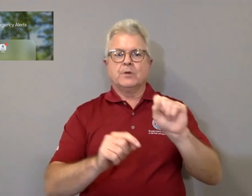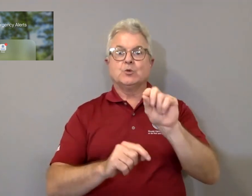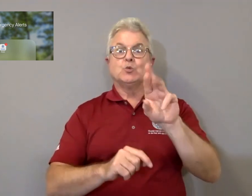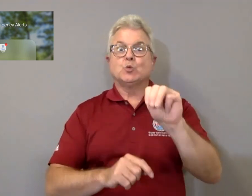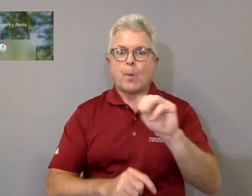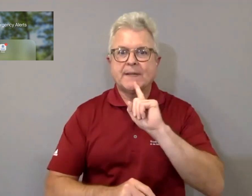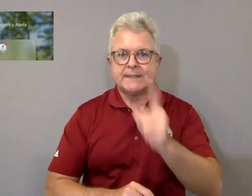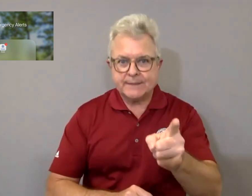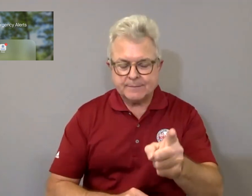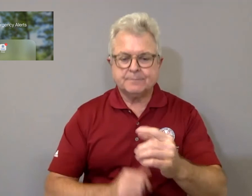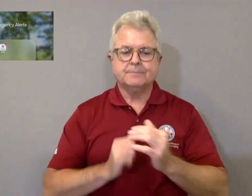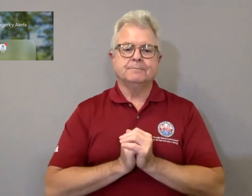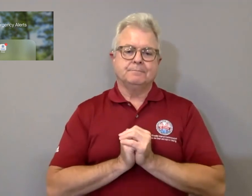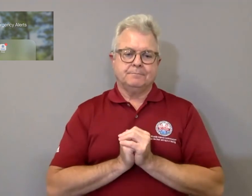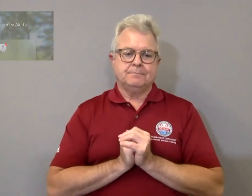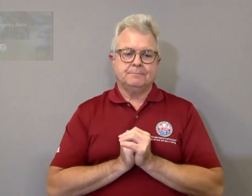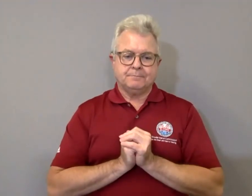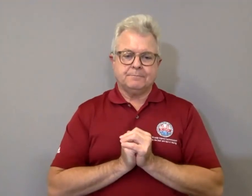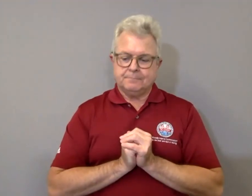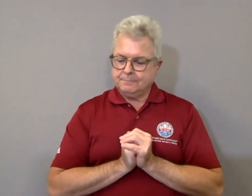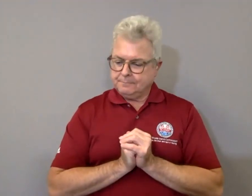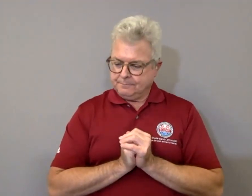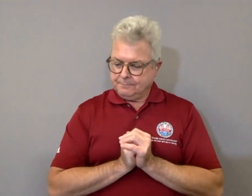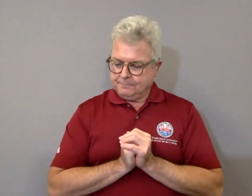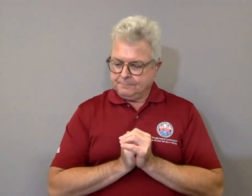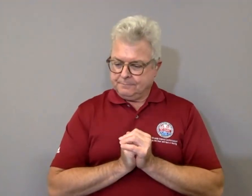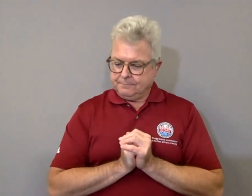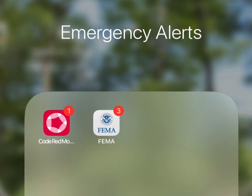apps and you can know where to go and where the storm is.